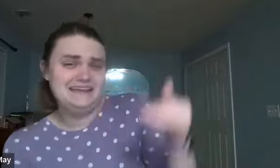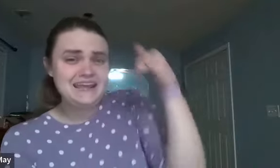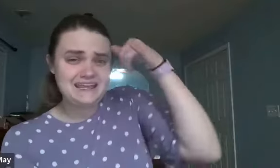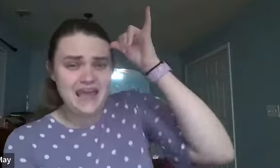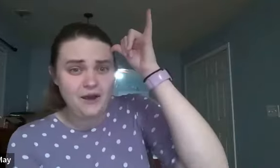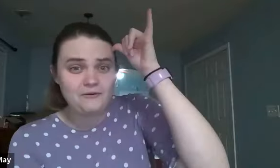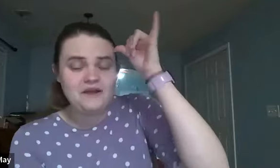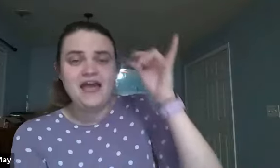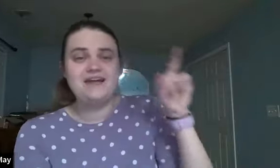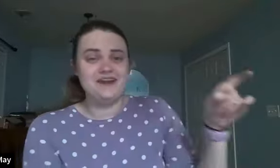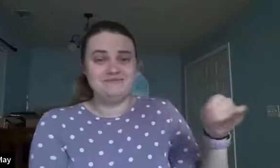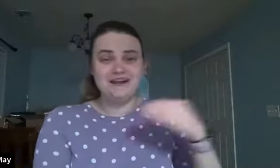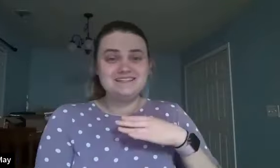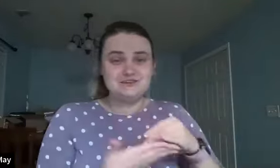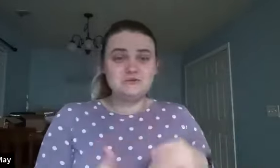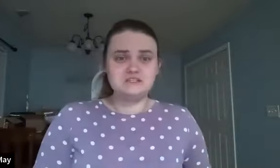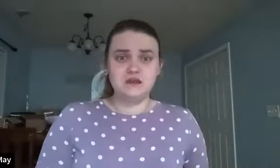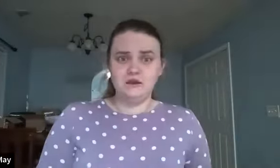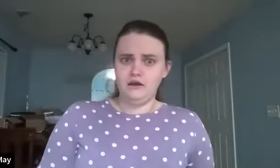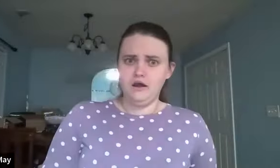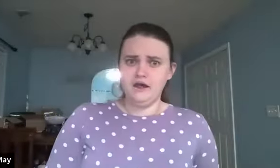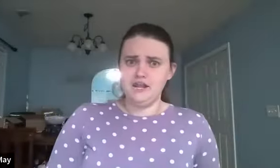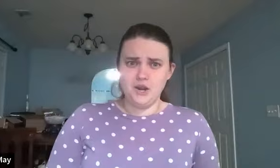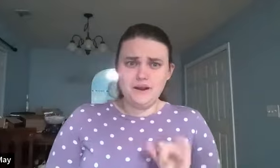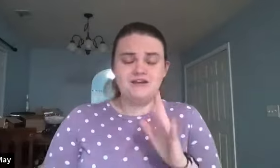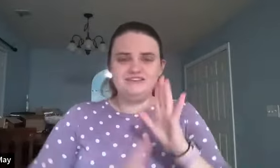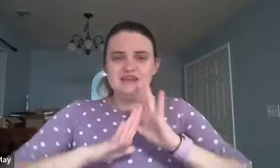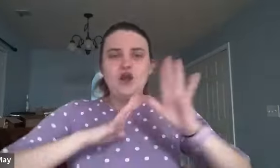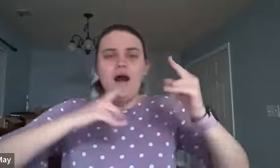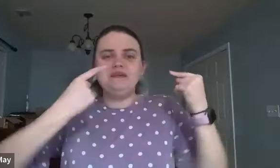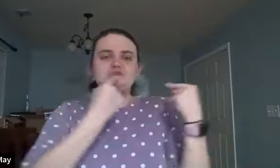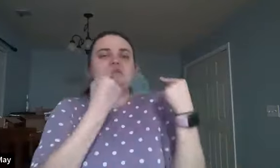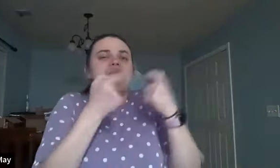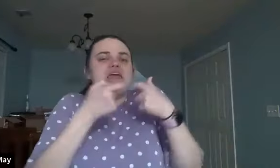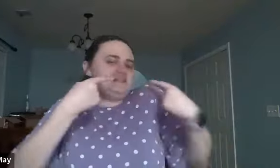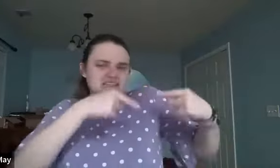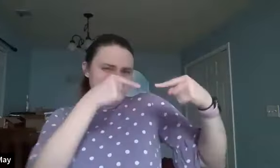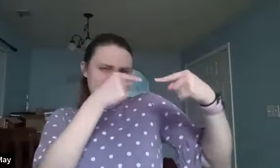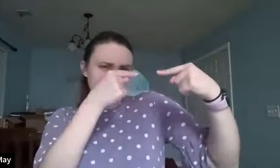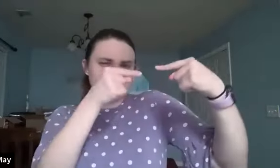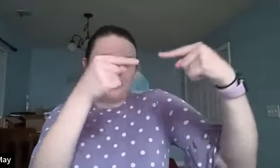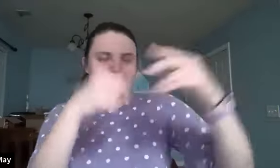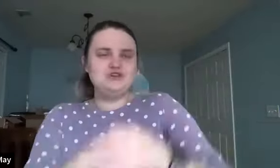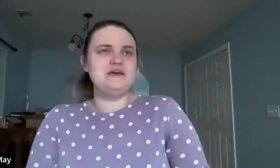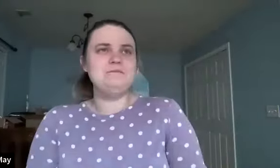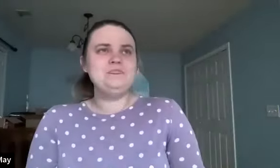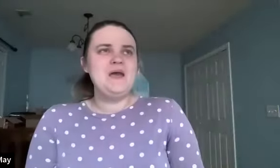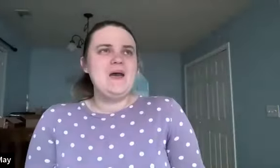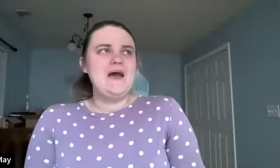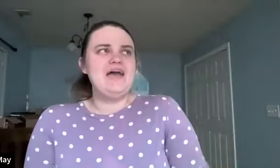eating cow. And that my student was like, no, I'm not. Like I mean, it was a big like just argument. And they